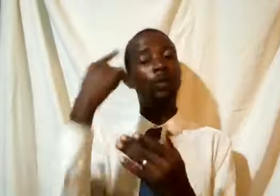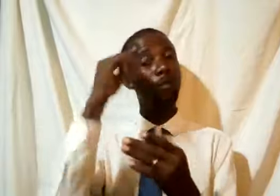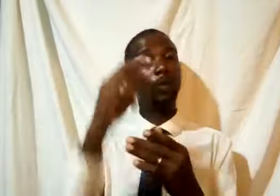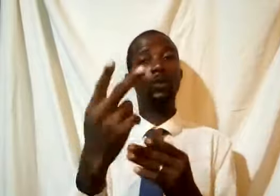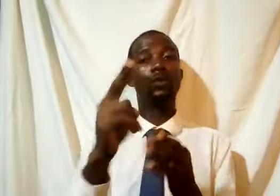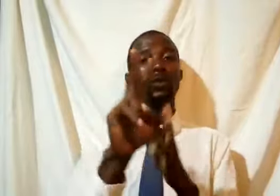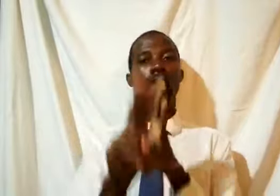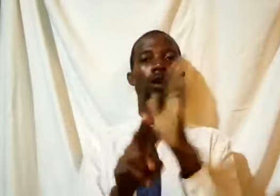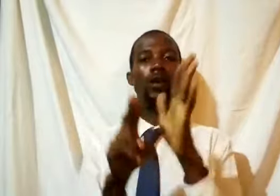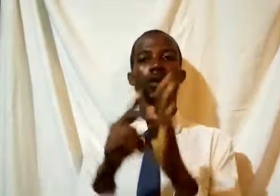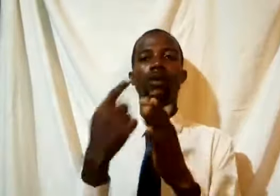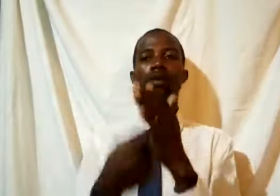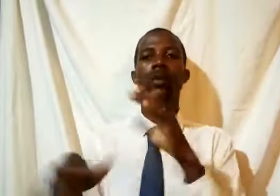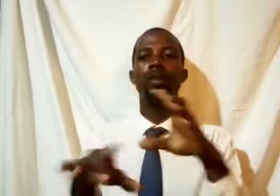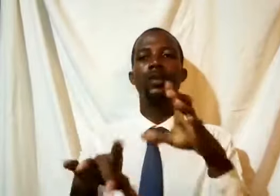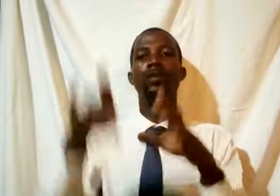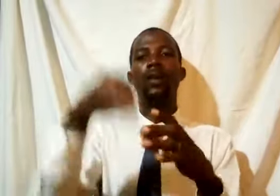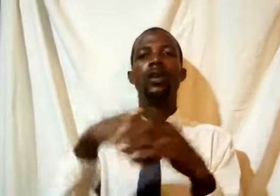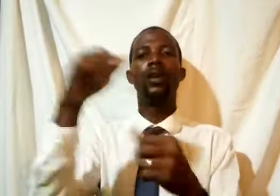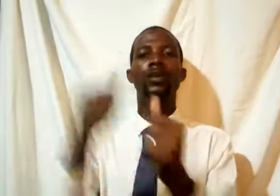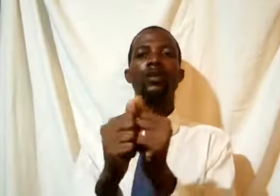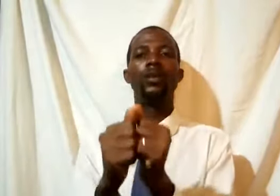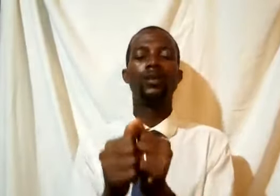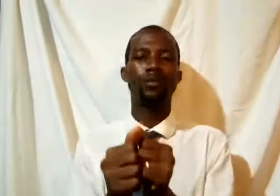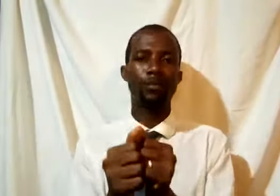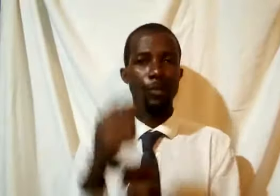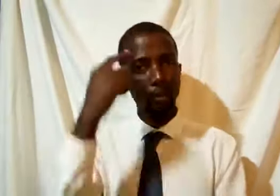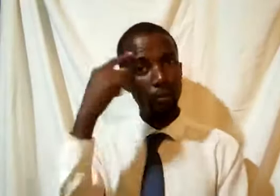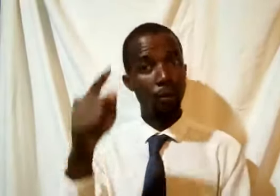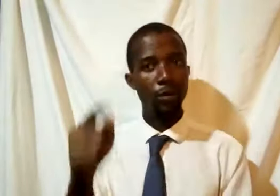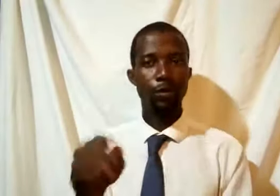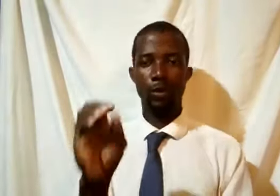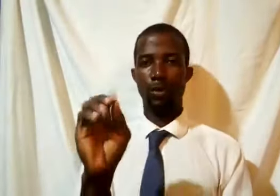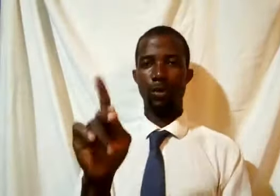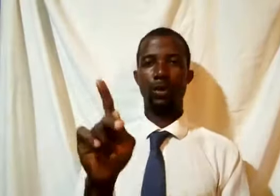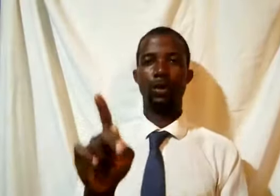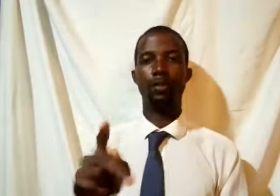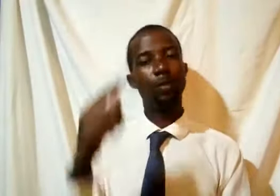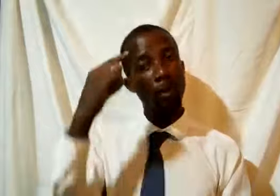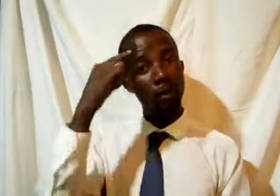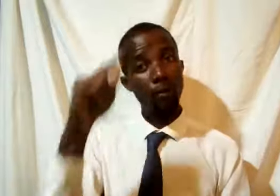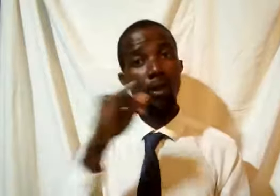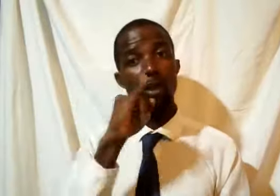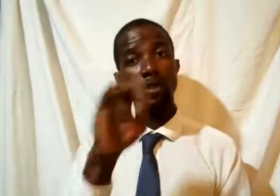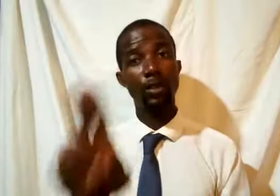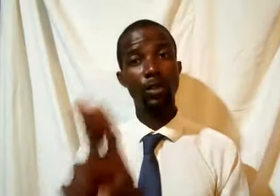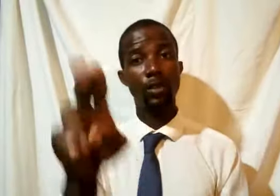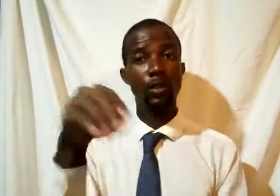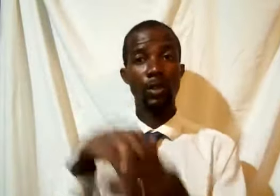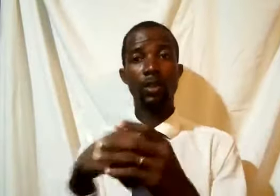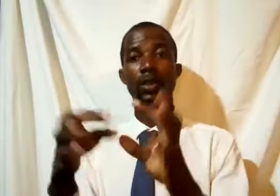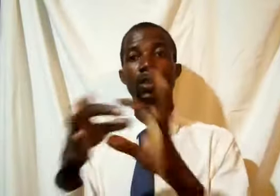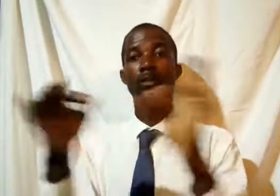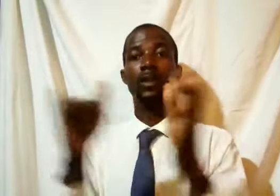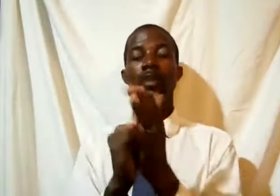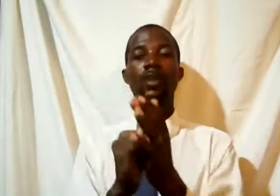What do you finally come up with? Okay, for is used in this statement to state that an action started in the